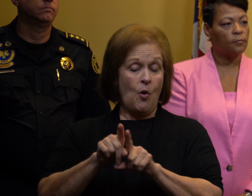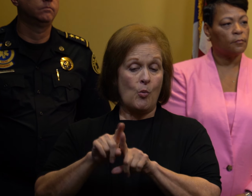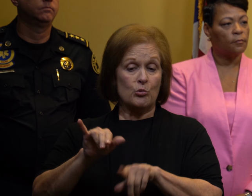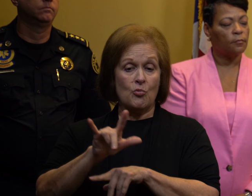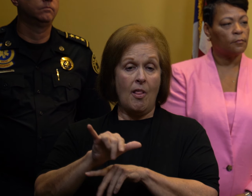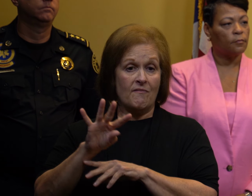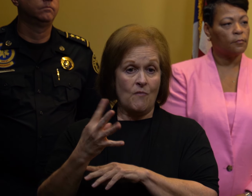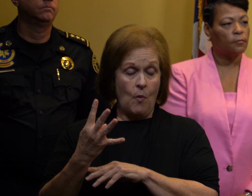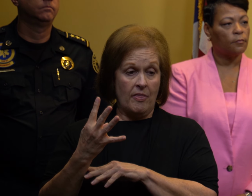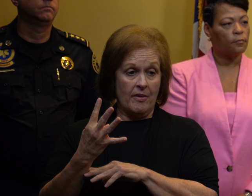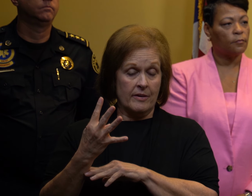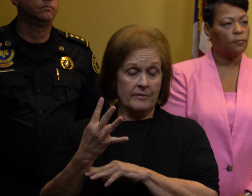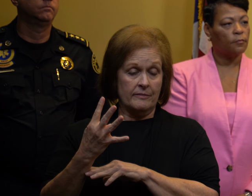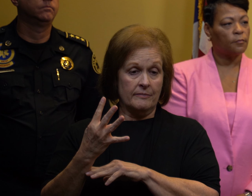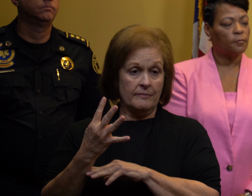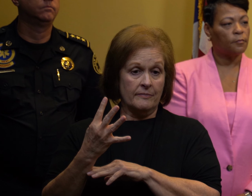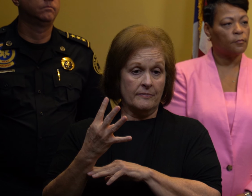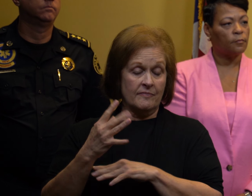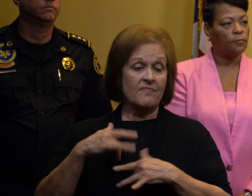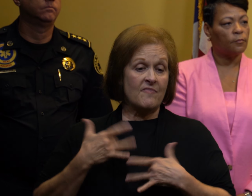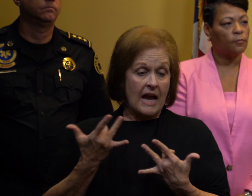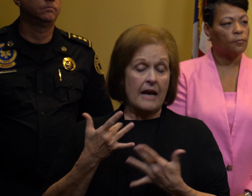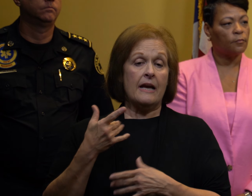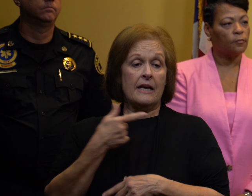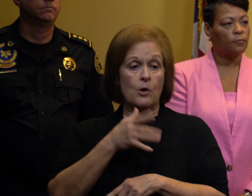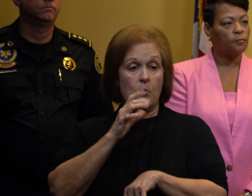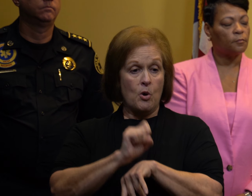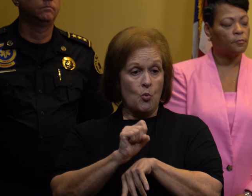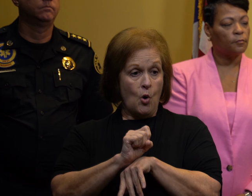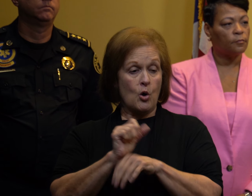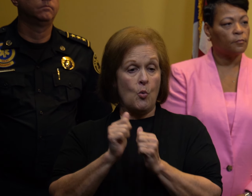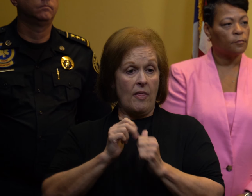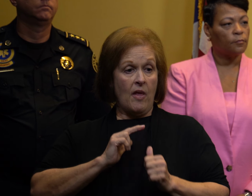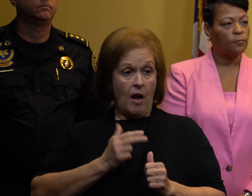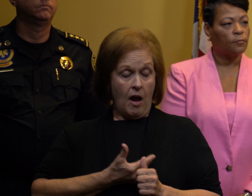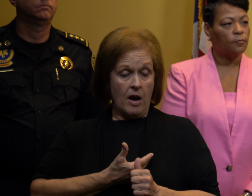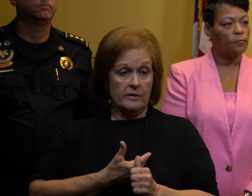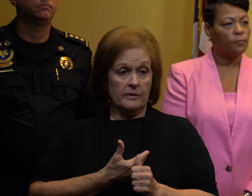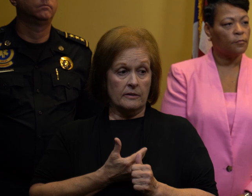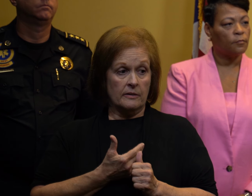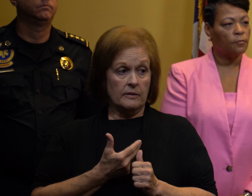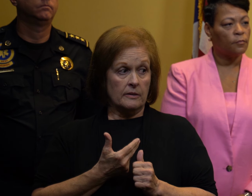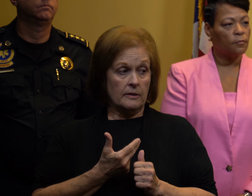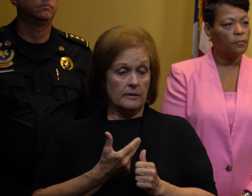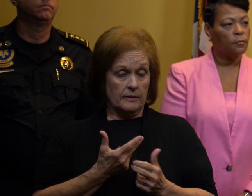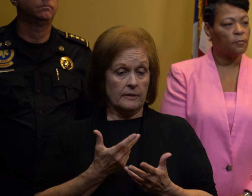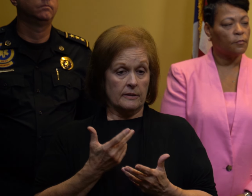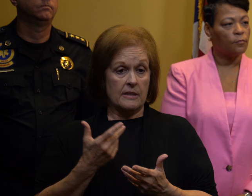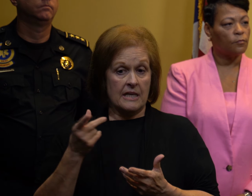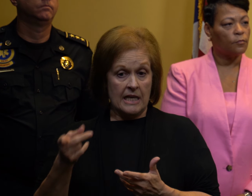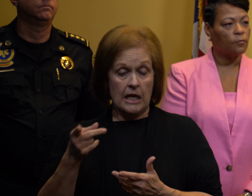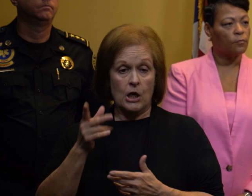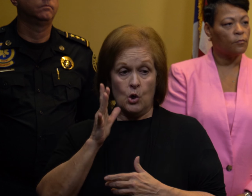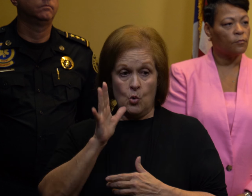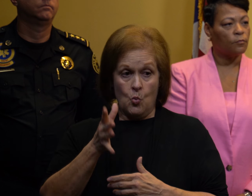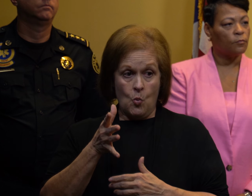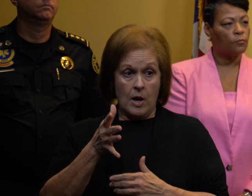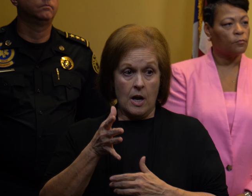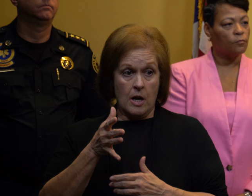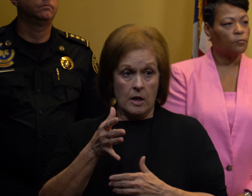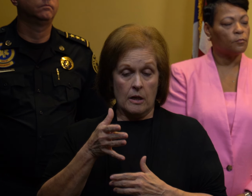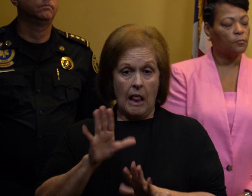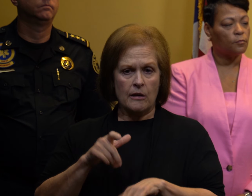July festivities. He will be working with us through these important weekend, and he's going to be